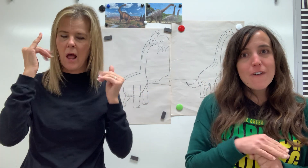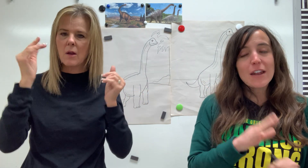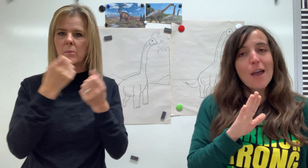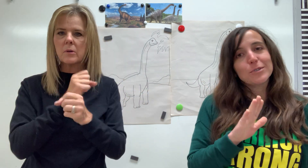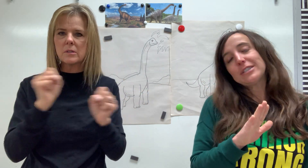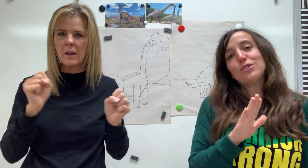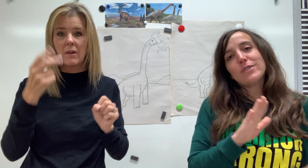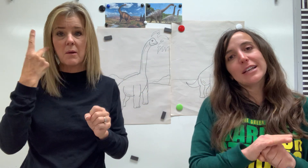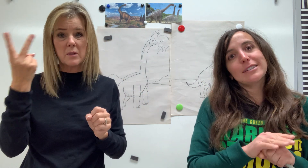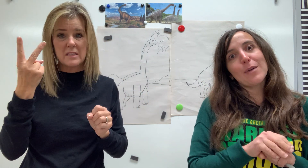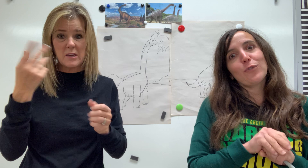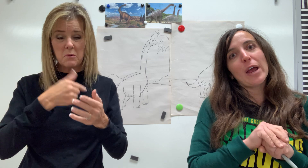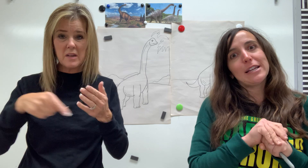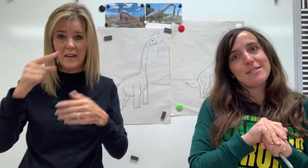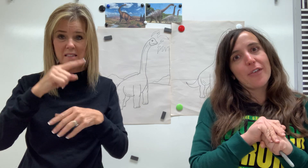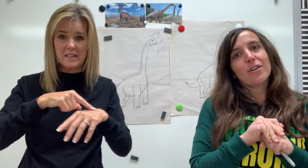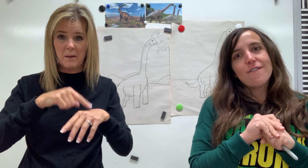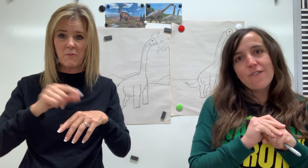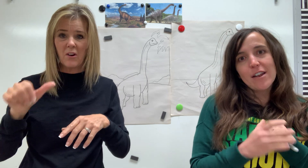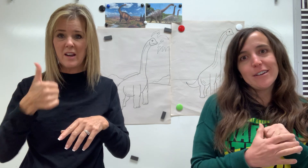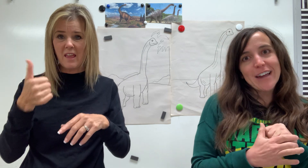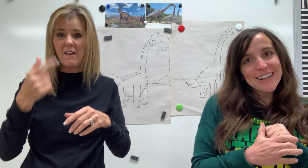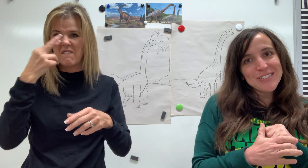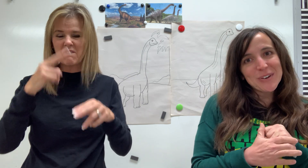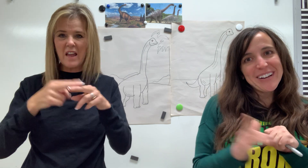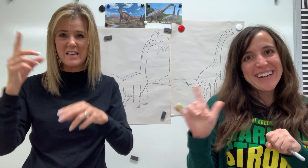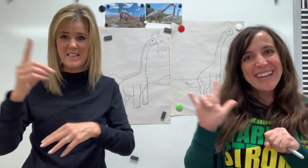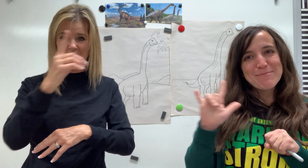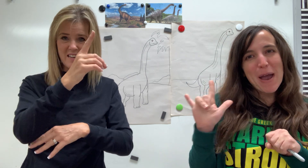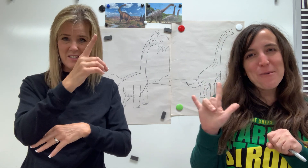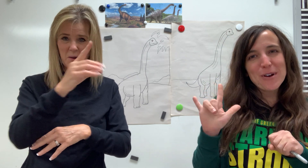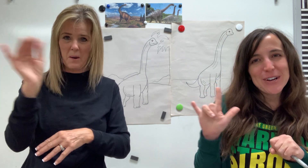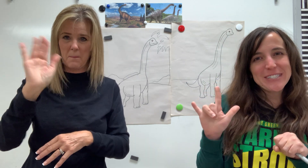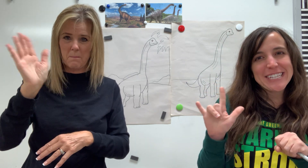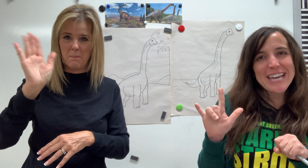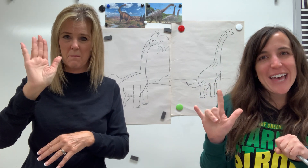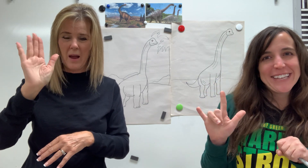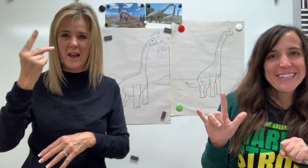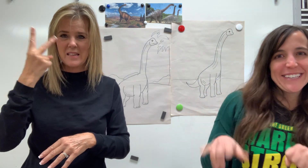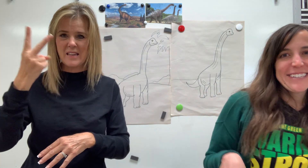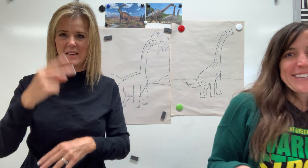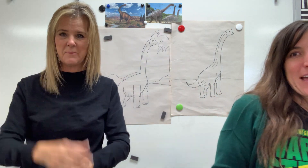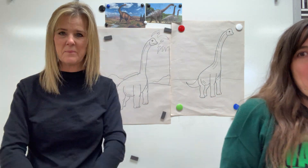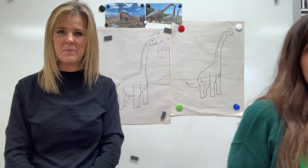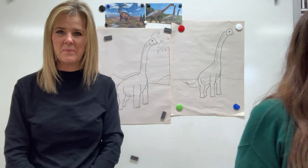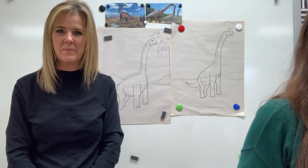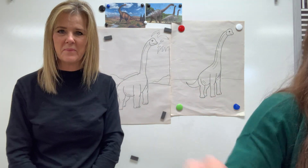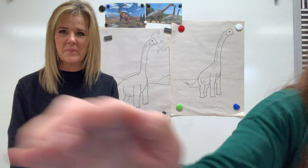safe, and I will see you next time for another fun dinosaur. Bye, warriors. See ya.